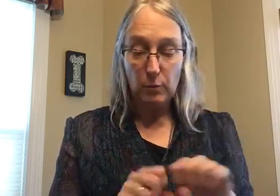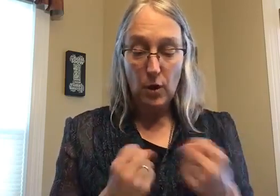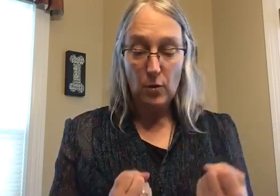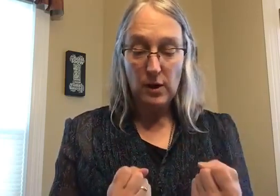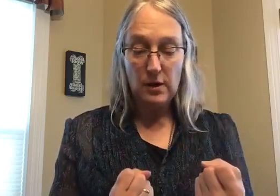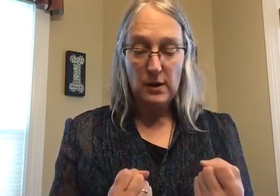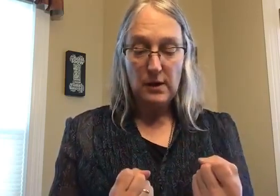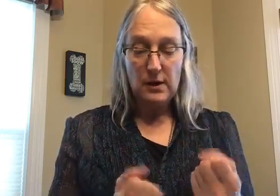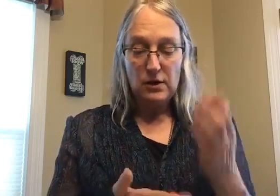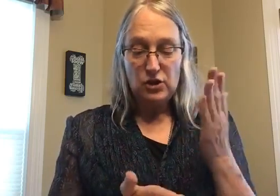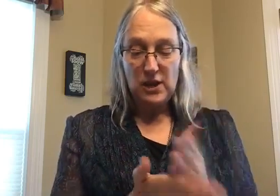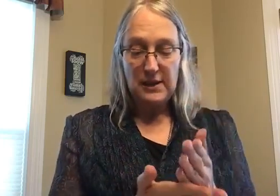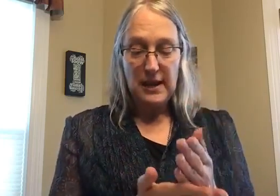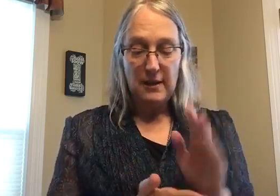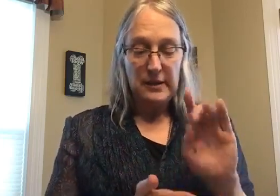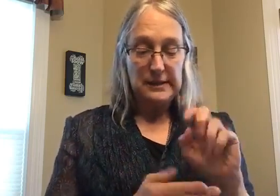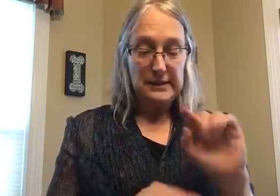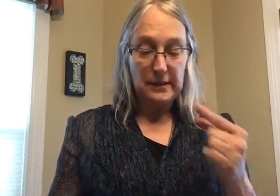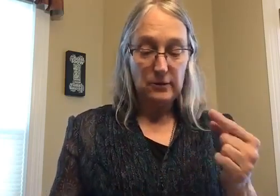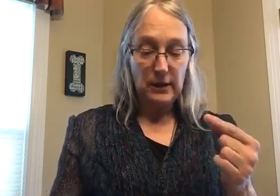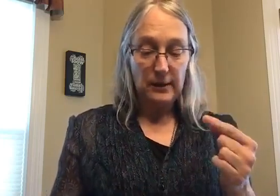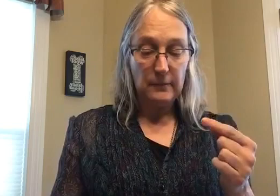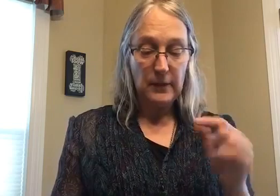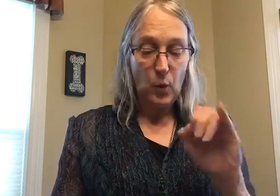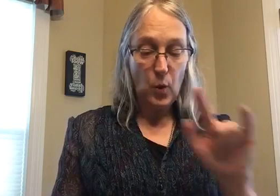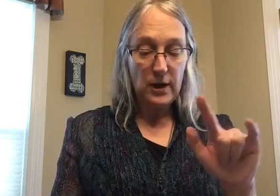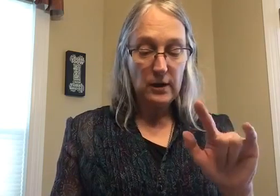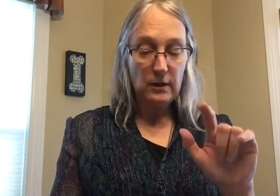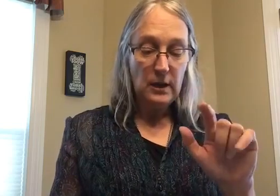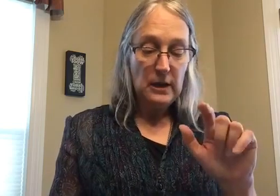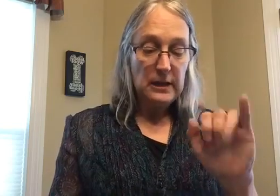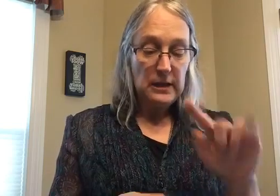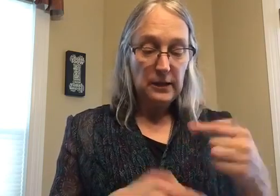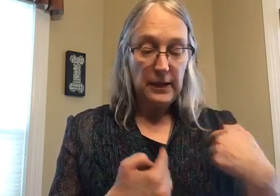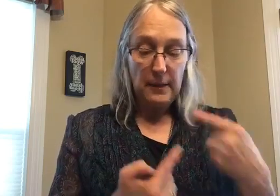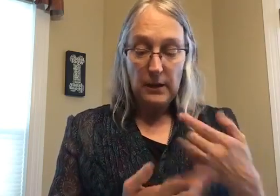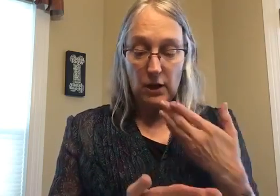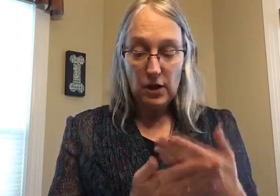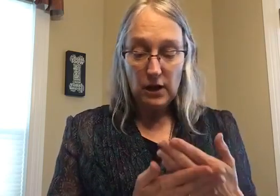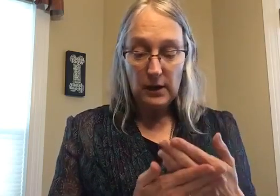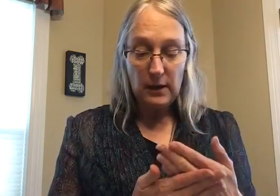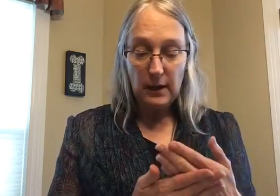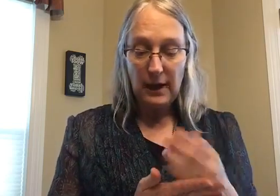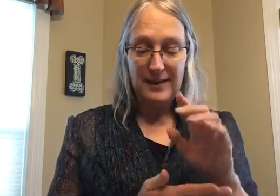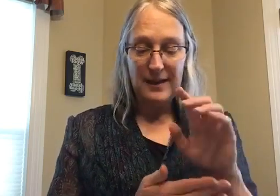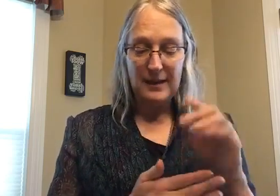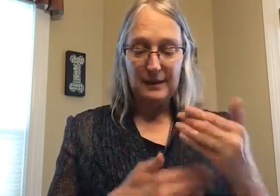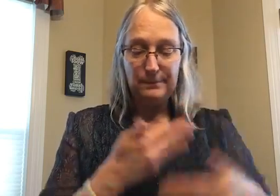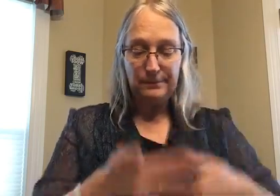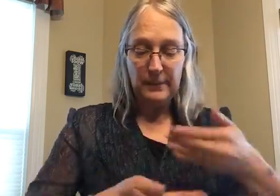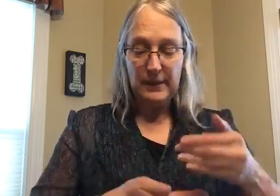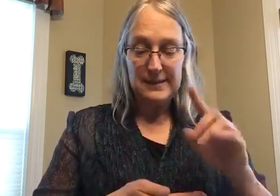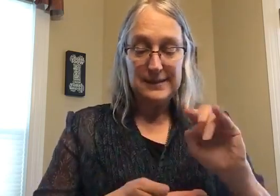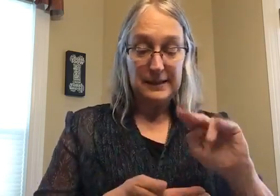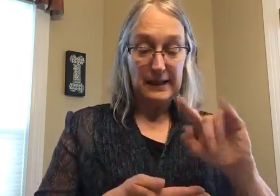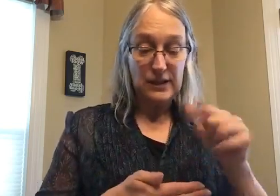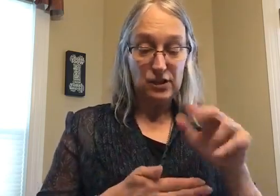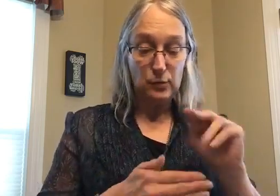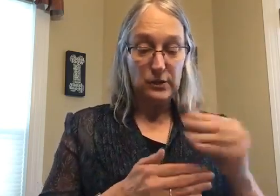broke, shutting down the distilling. The oil yield had been good and the distillation was